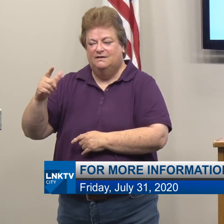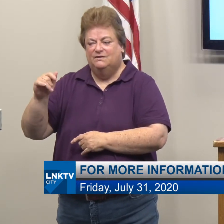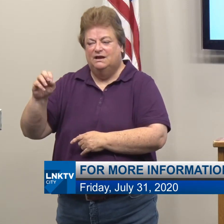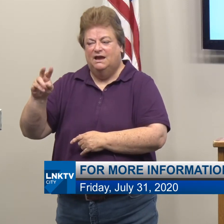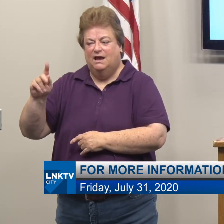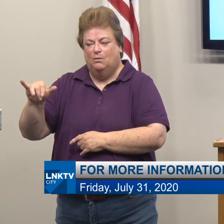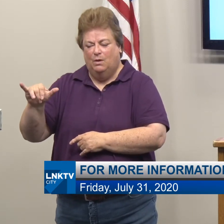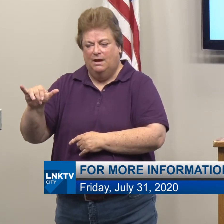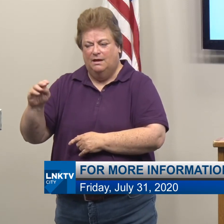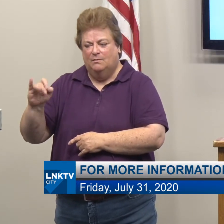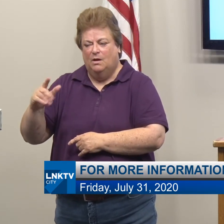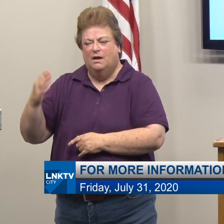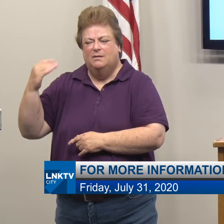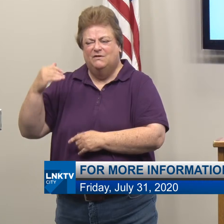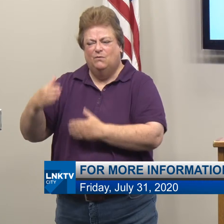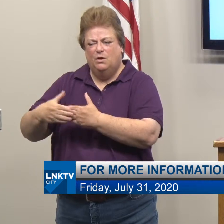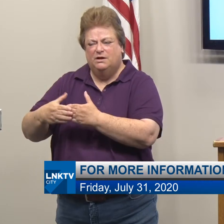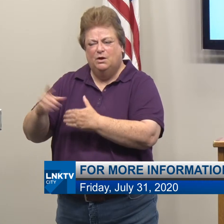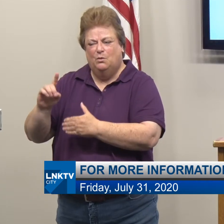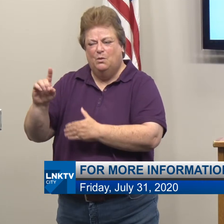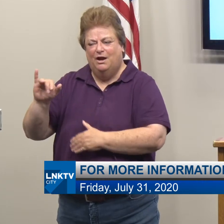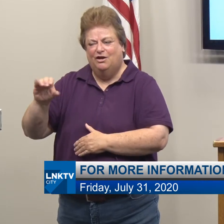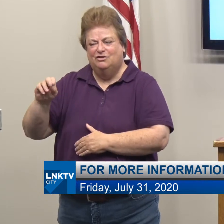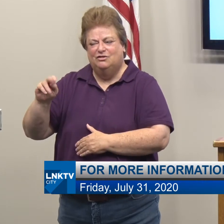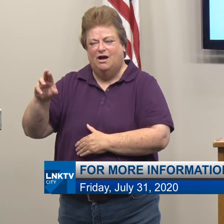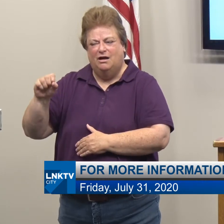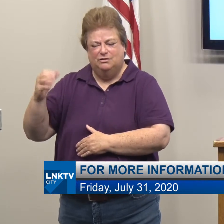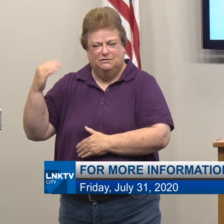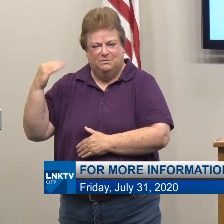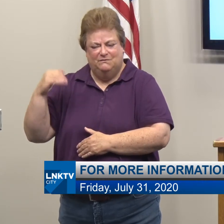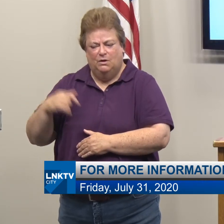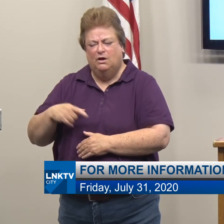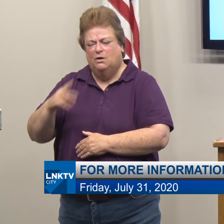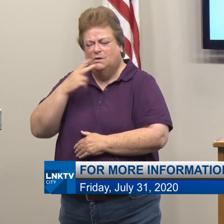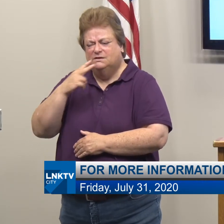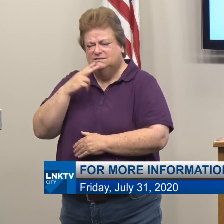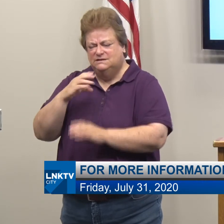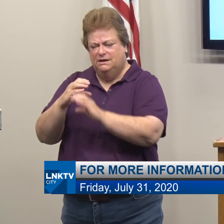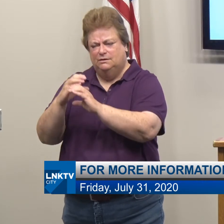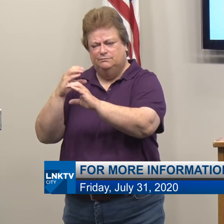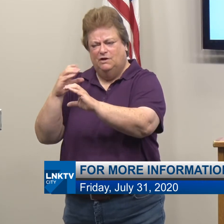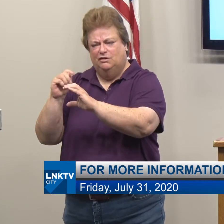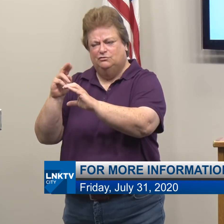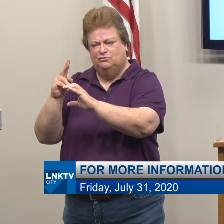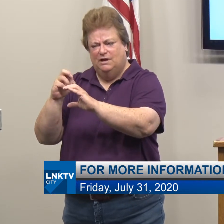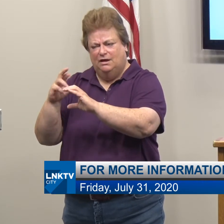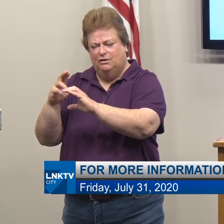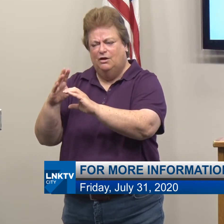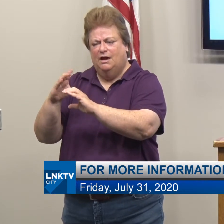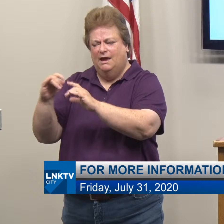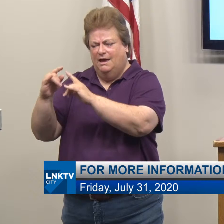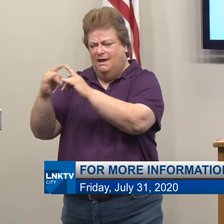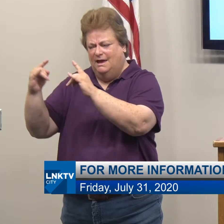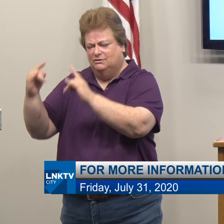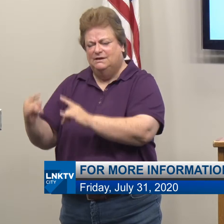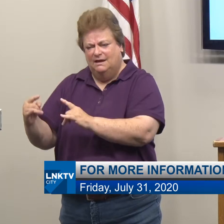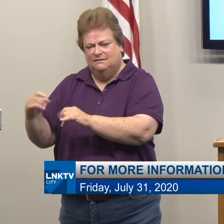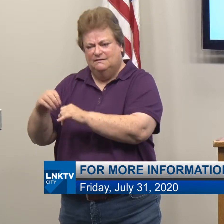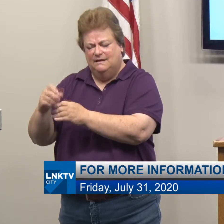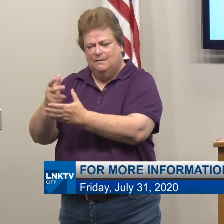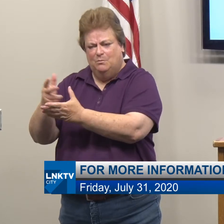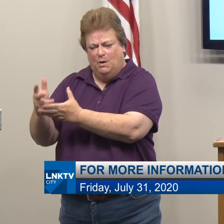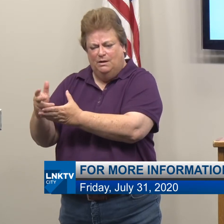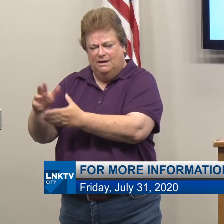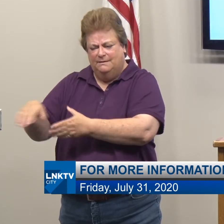the previous site of Yonkers. You'll see a trailer parked out there and tents in the parking